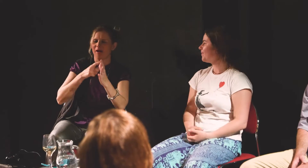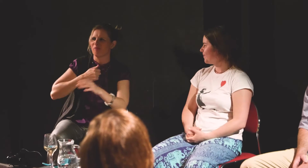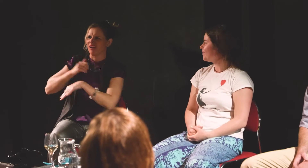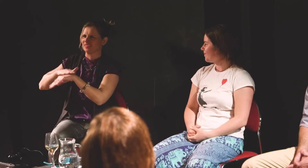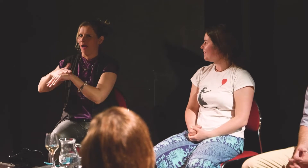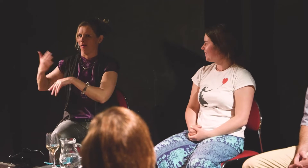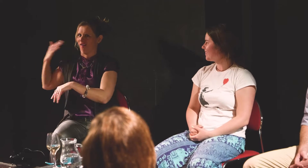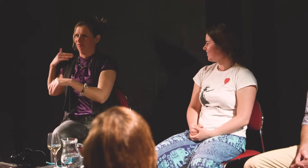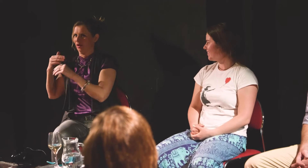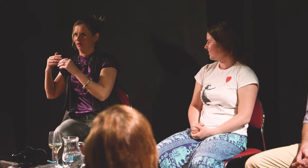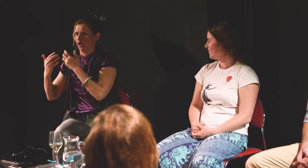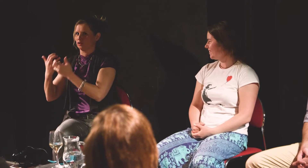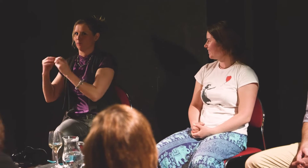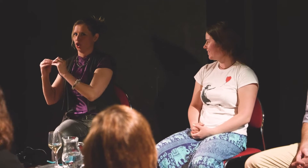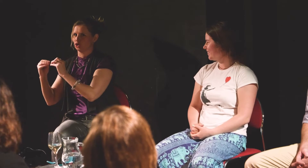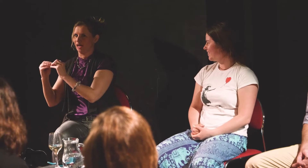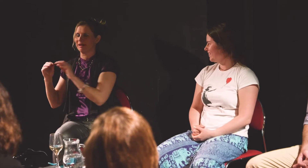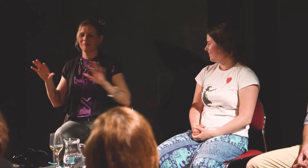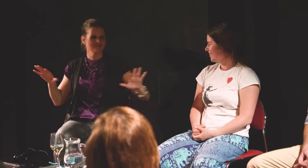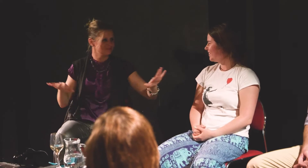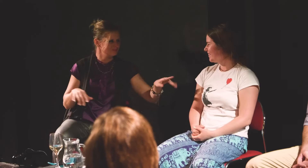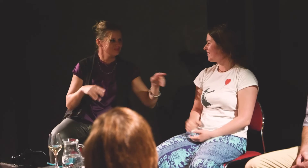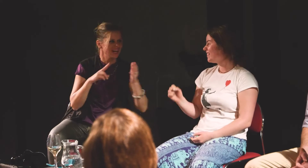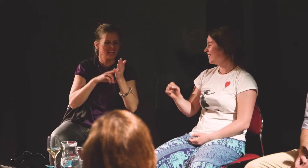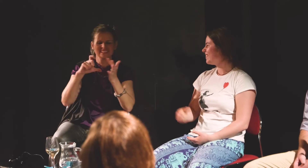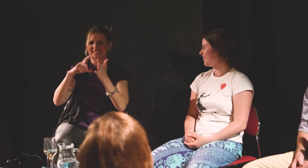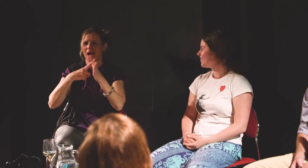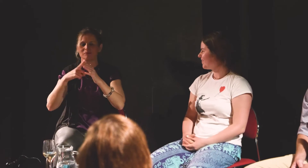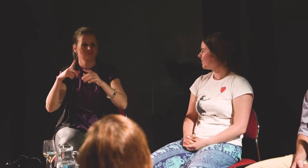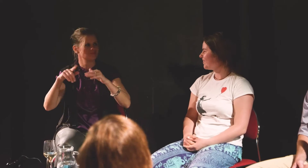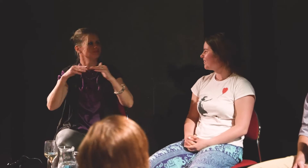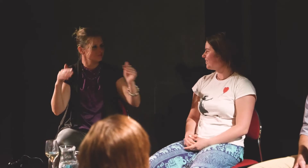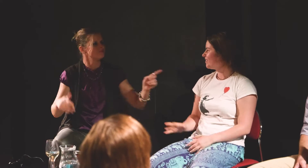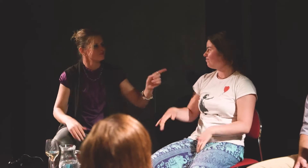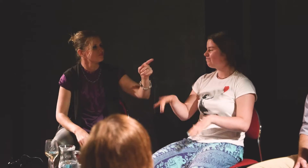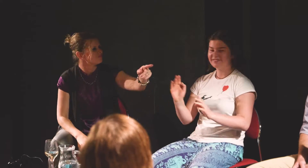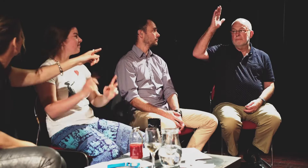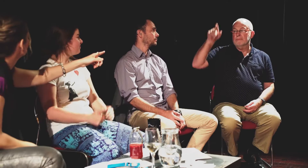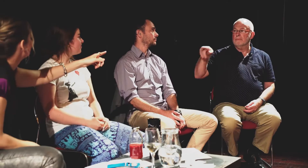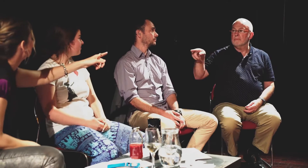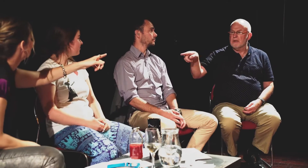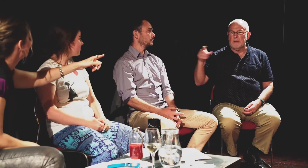yeah. Yep, NCEA in my time, what was it? University entrance, bursary? Yep.